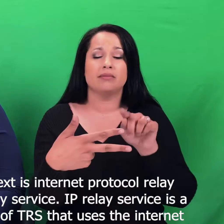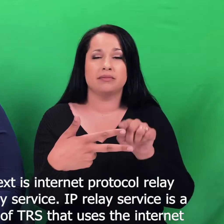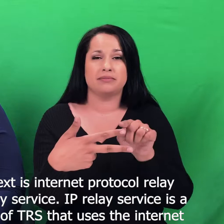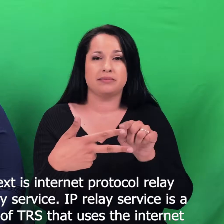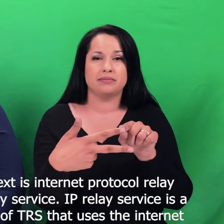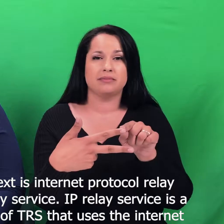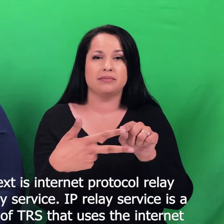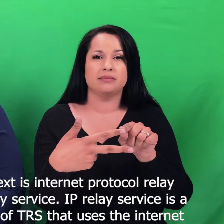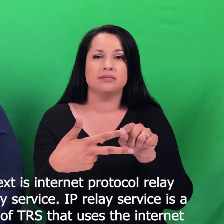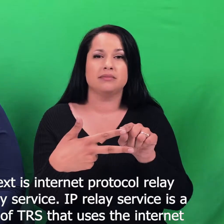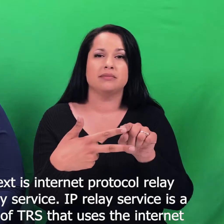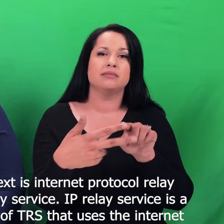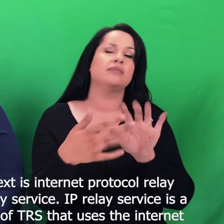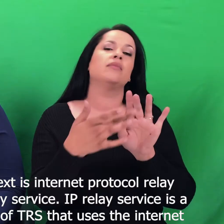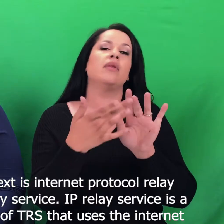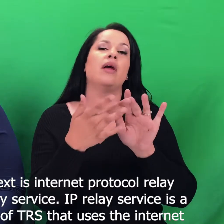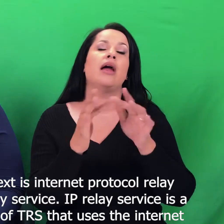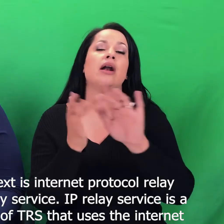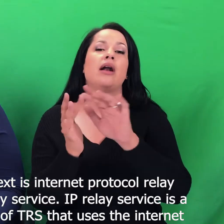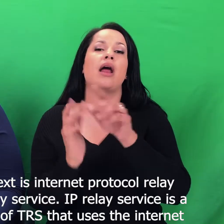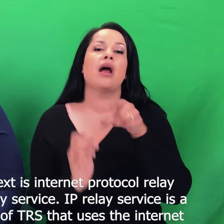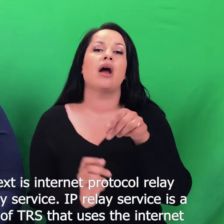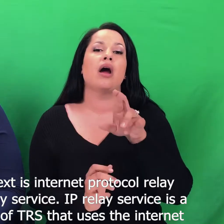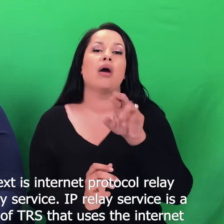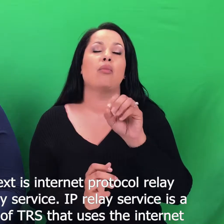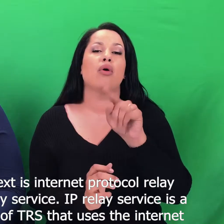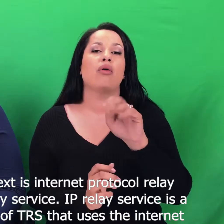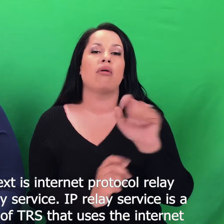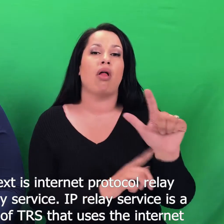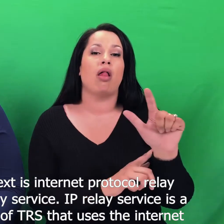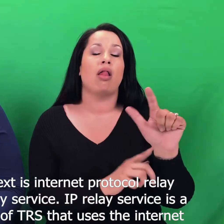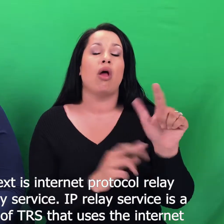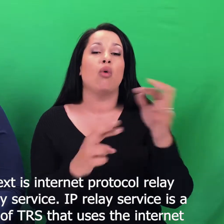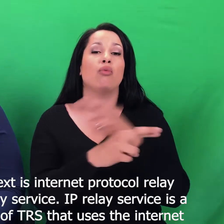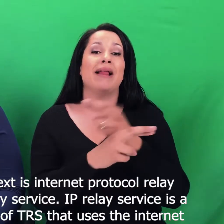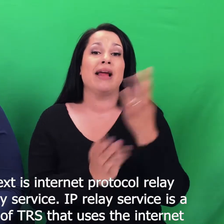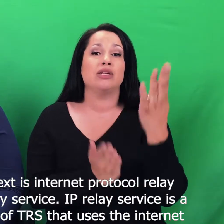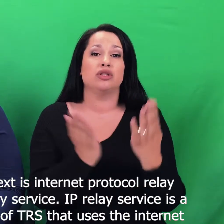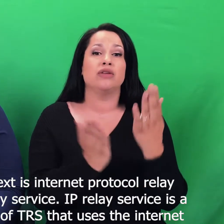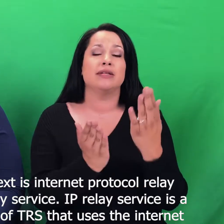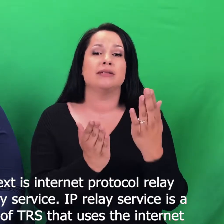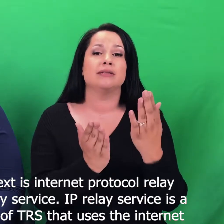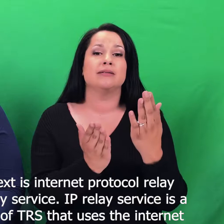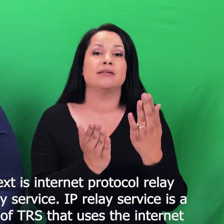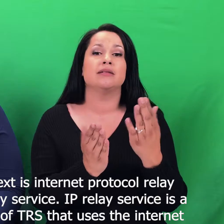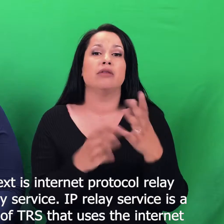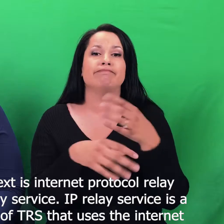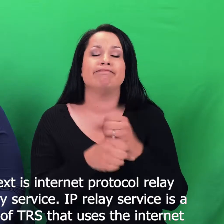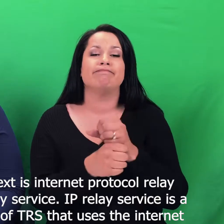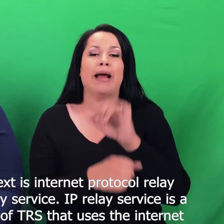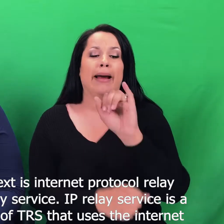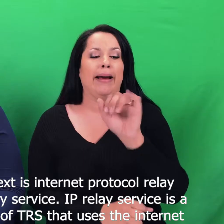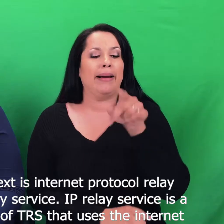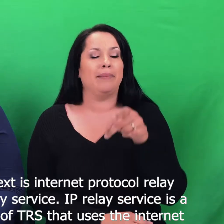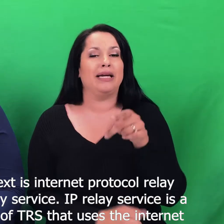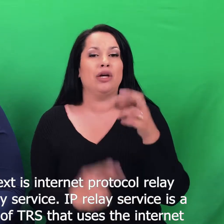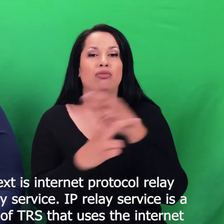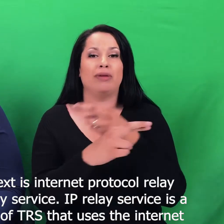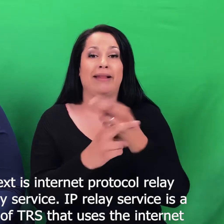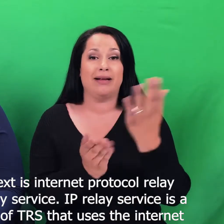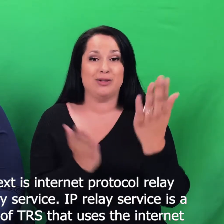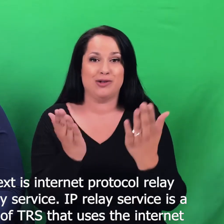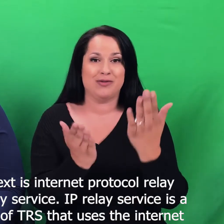Next is Internet Protocol Relay Service, or IP Relay Service.